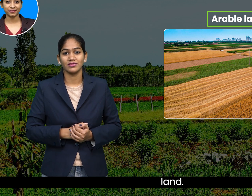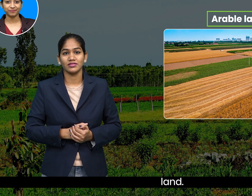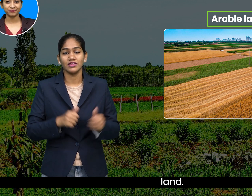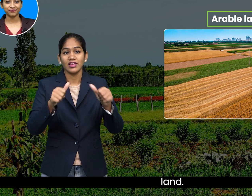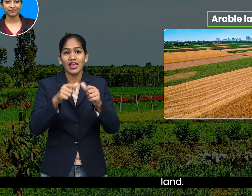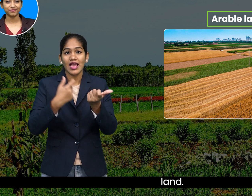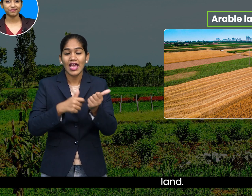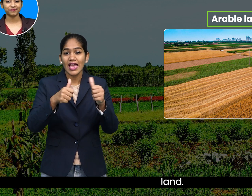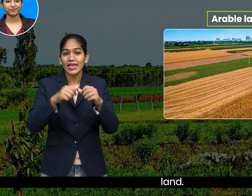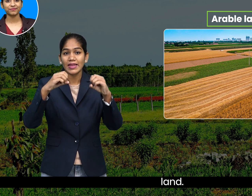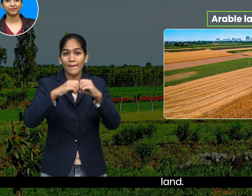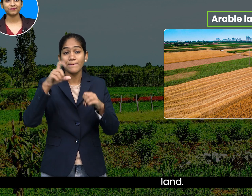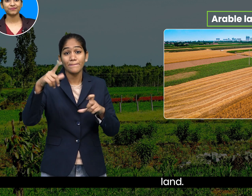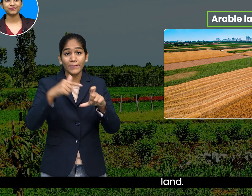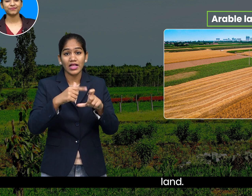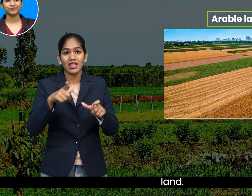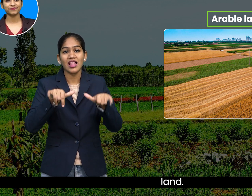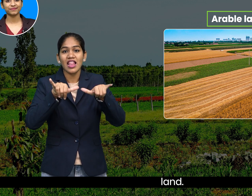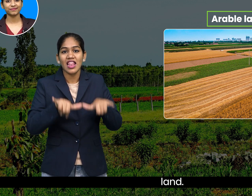land.